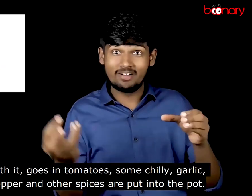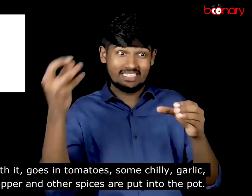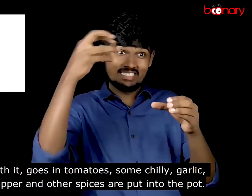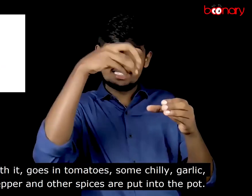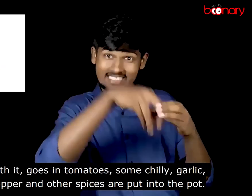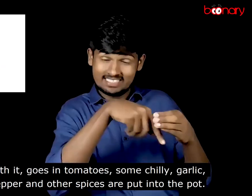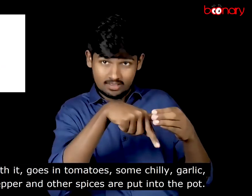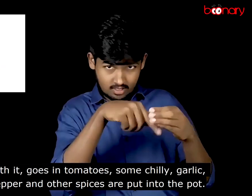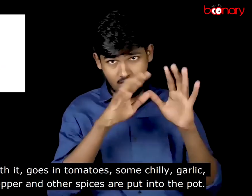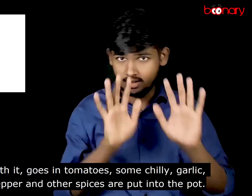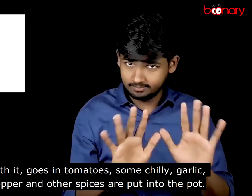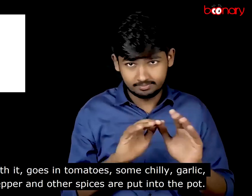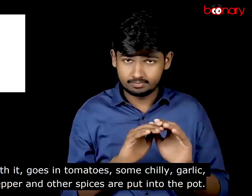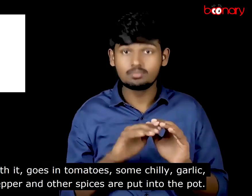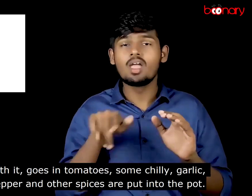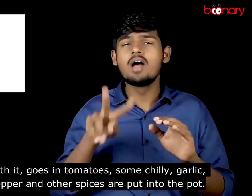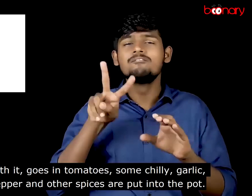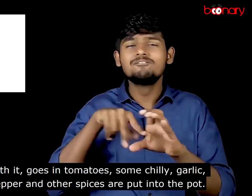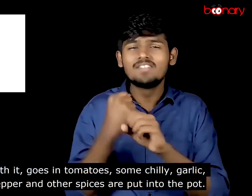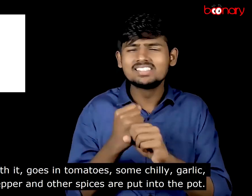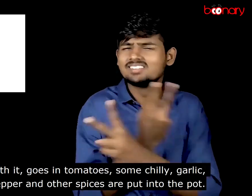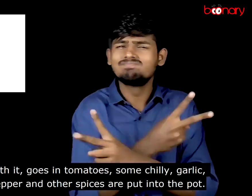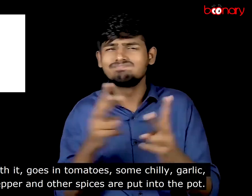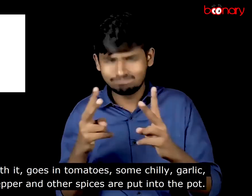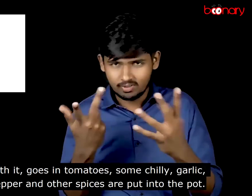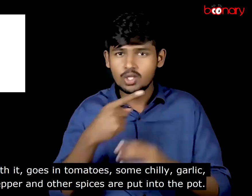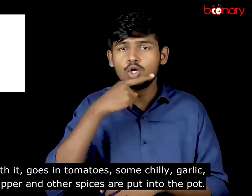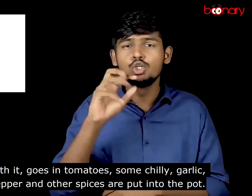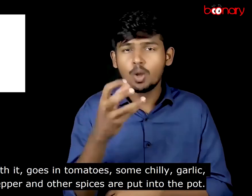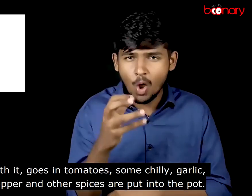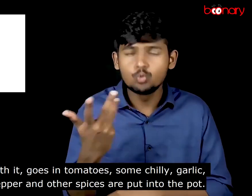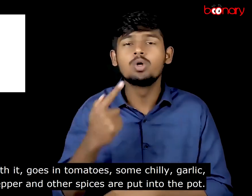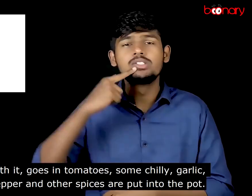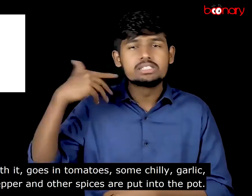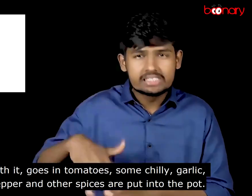Then, along with it goes in tomatoes, some chili,